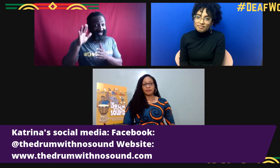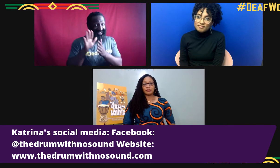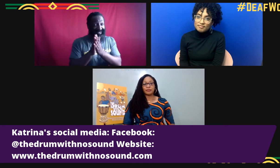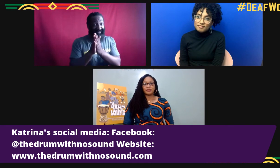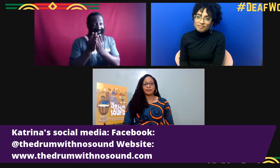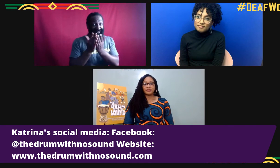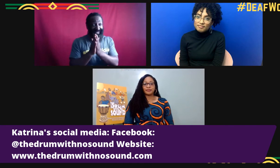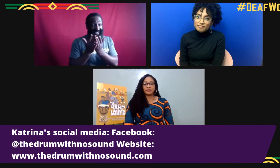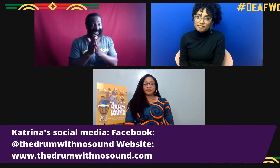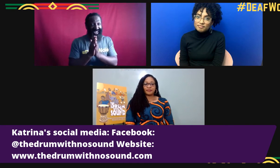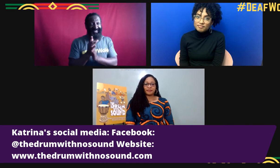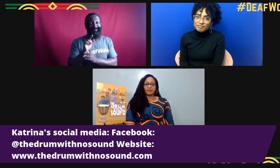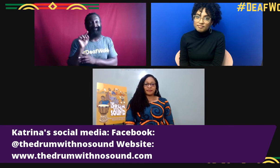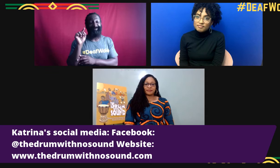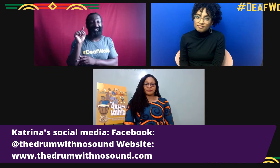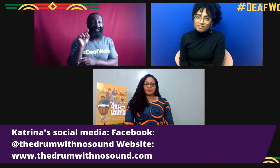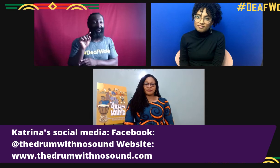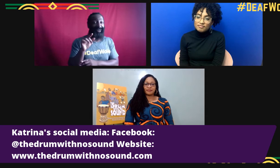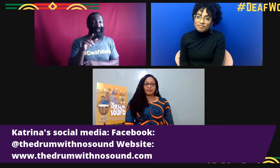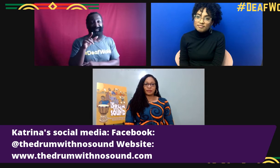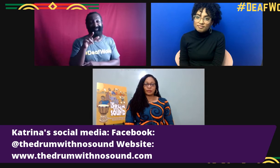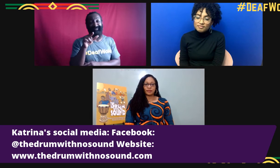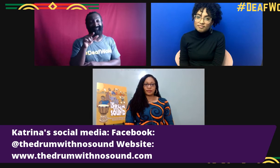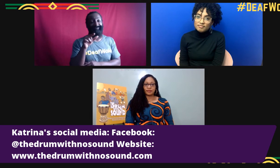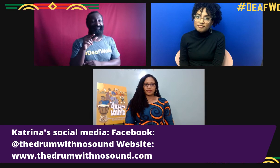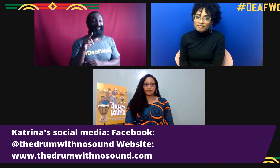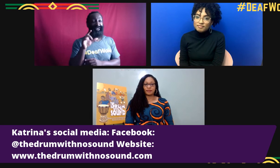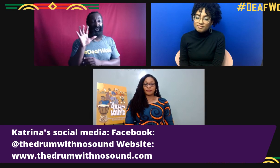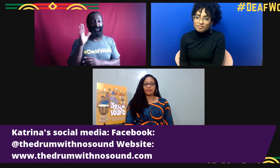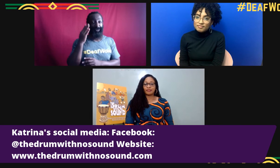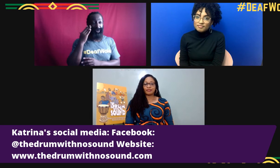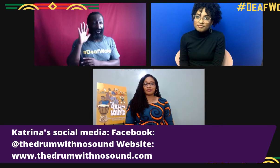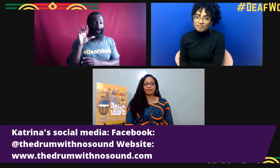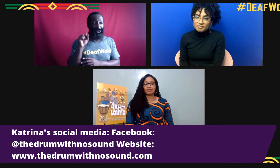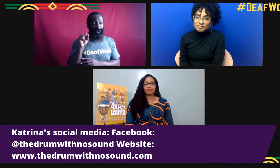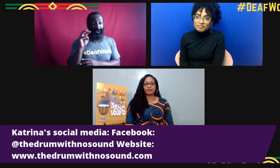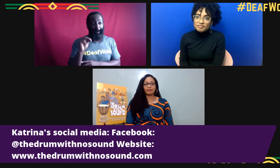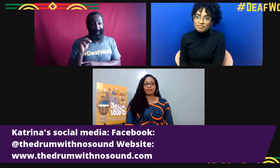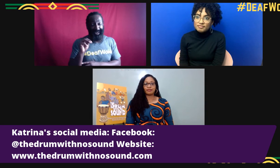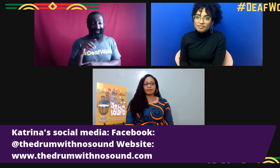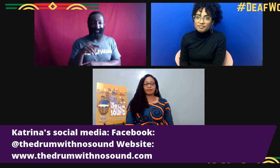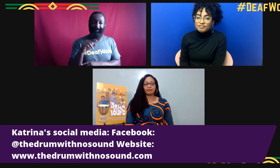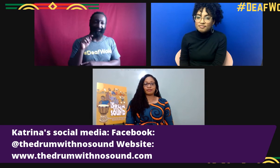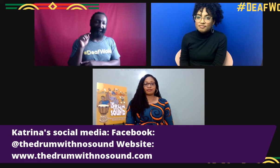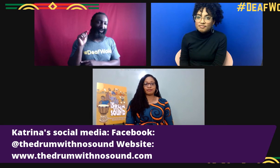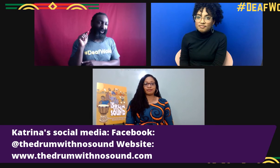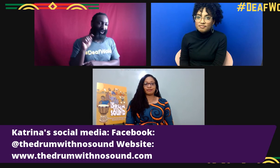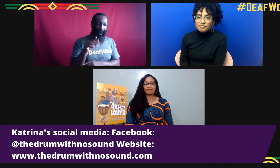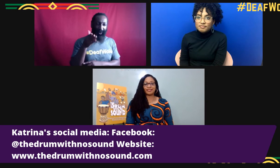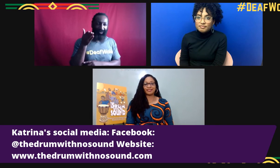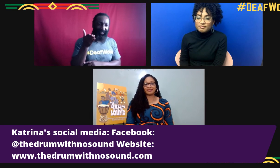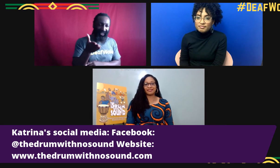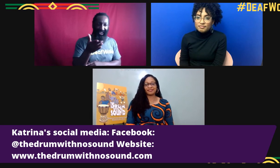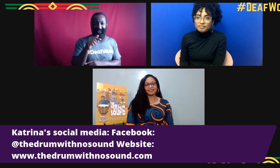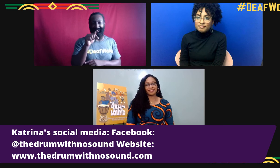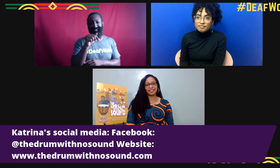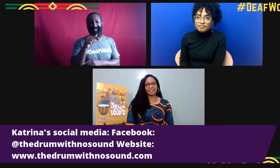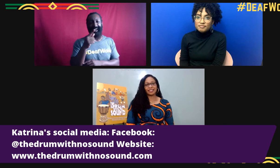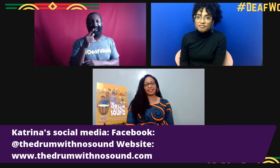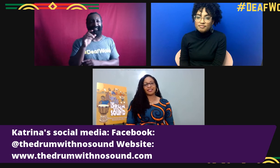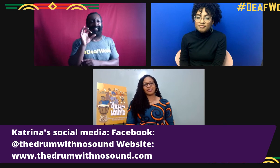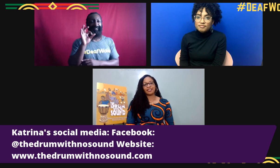So if you want to buy Katrina's book, you can go to her social